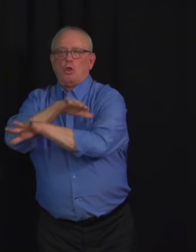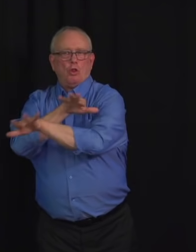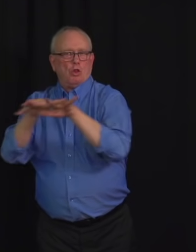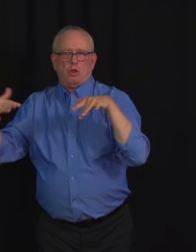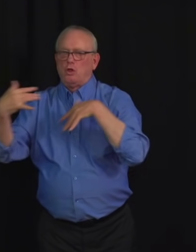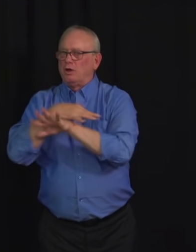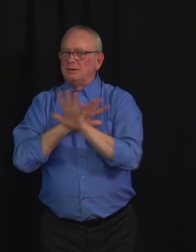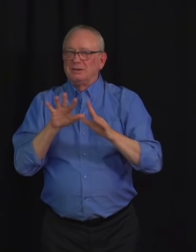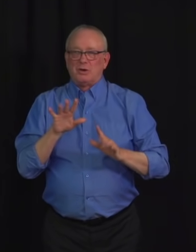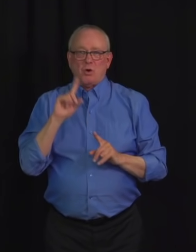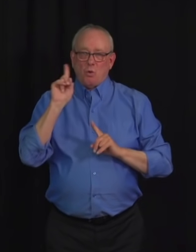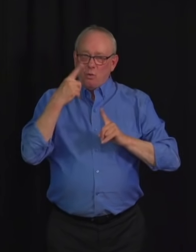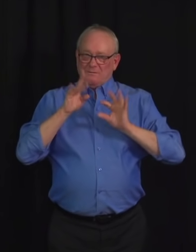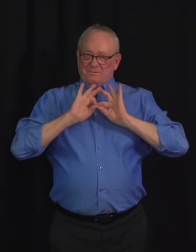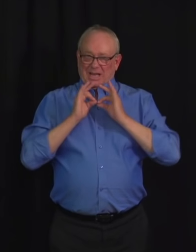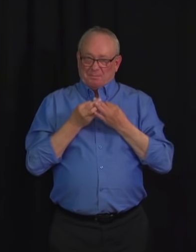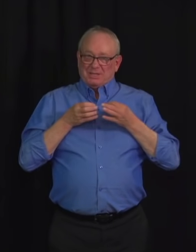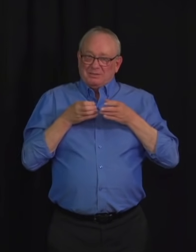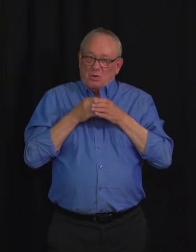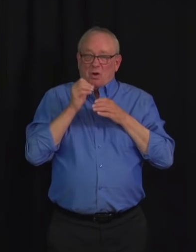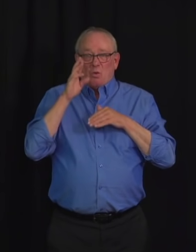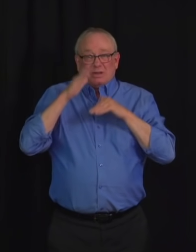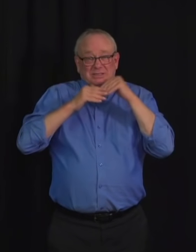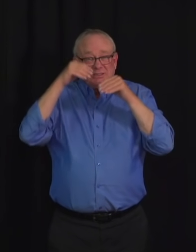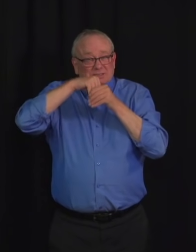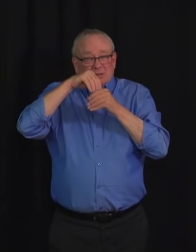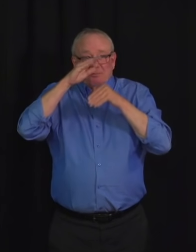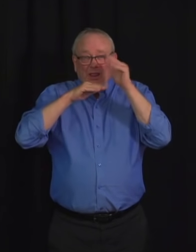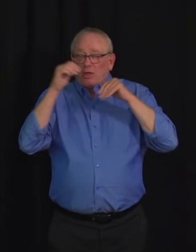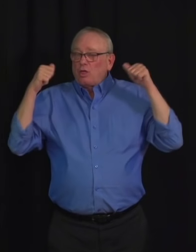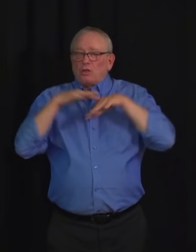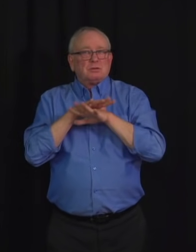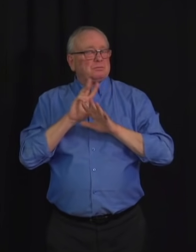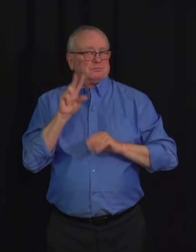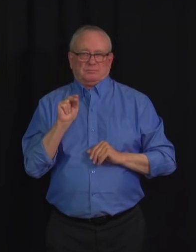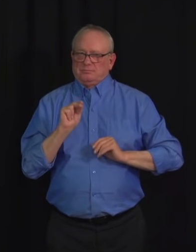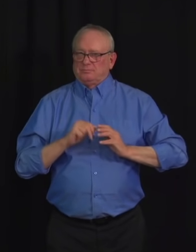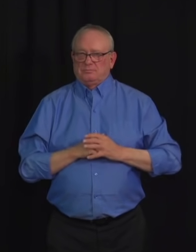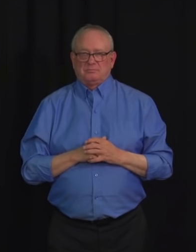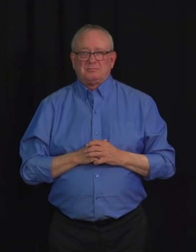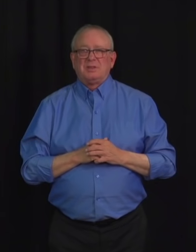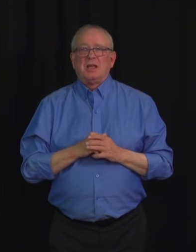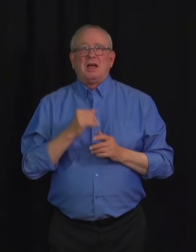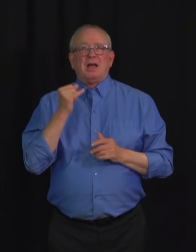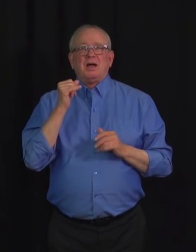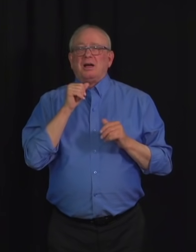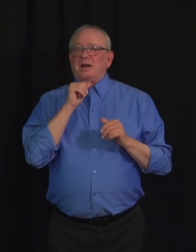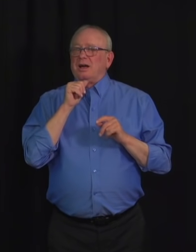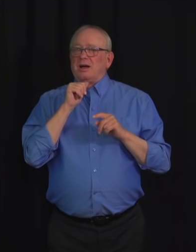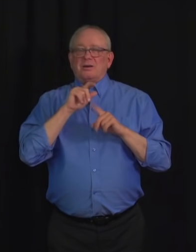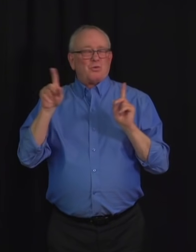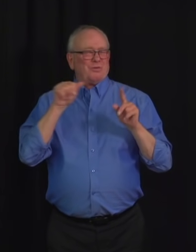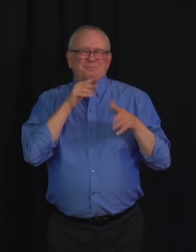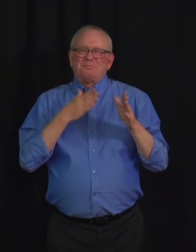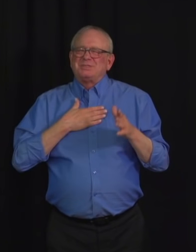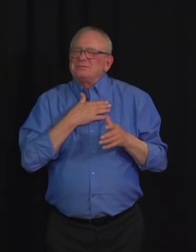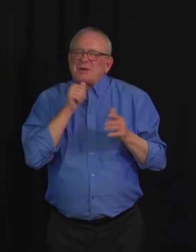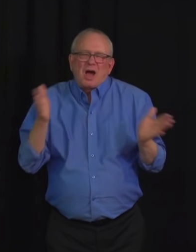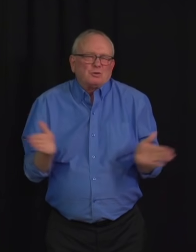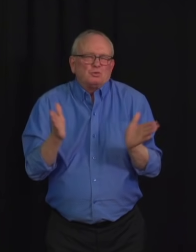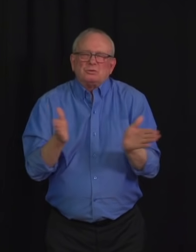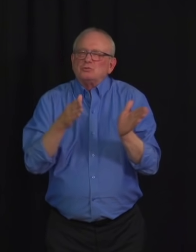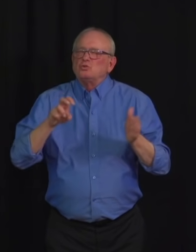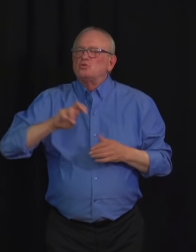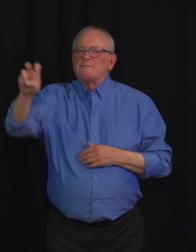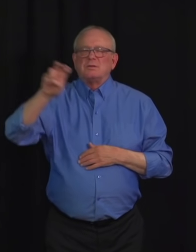and avoid non-essential travel wherever possible. The weather is warming up, the sun is shining, and summer is